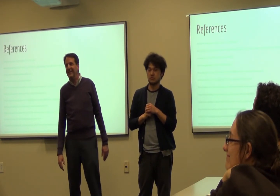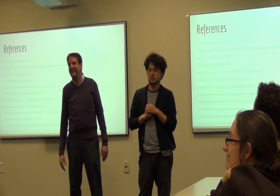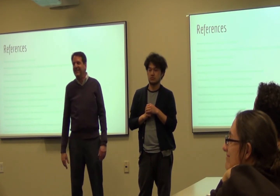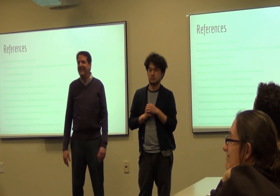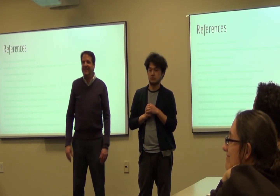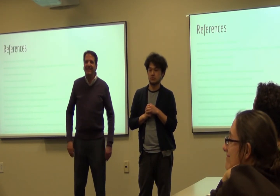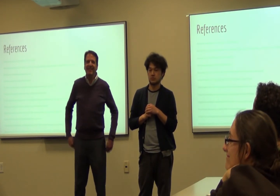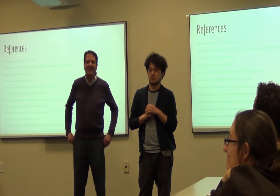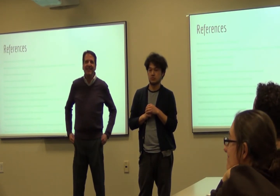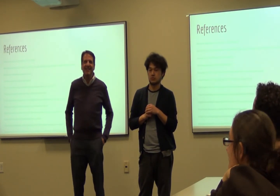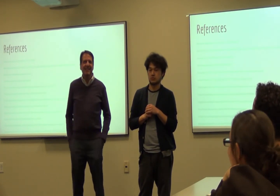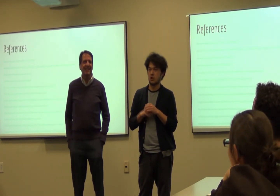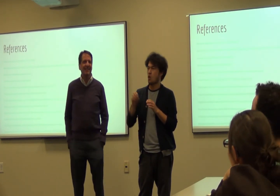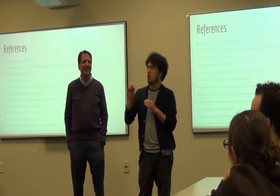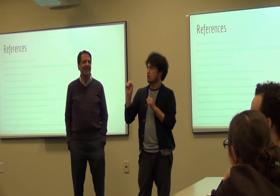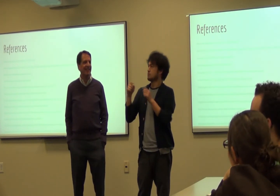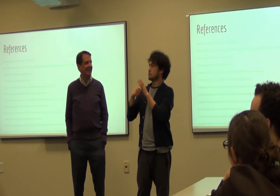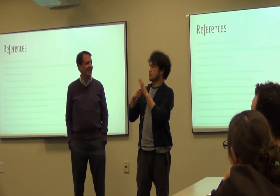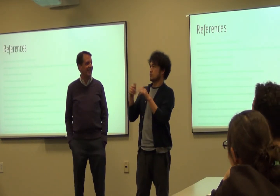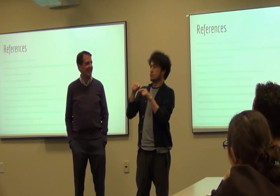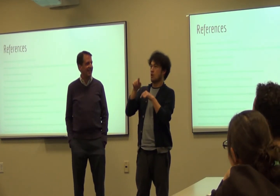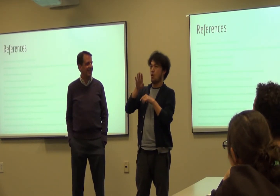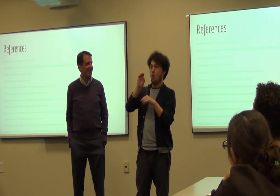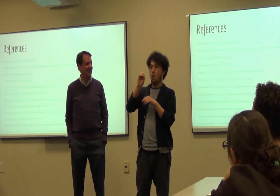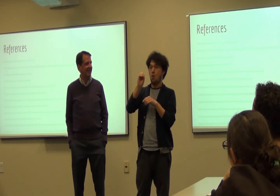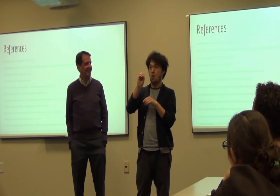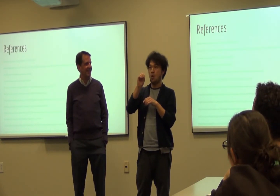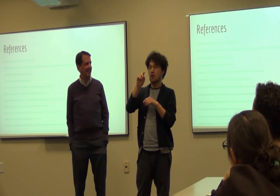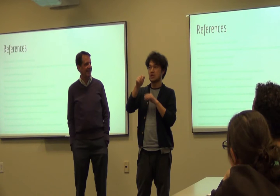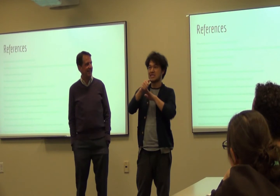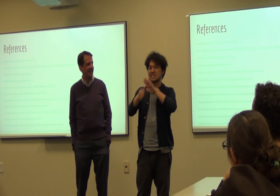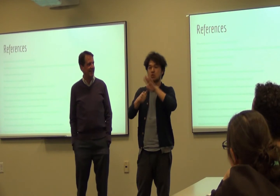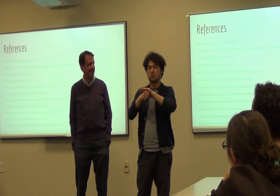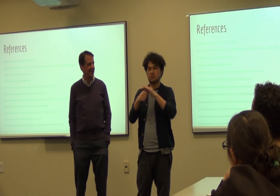same feeling, kind of. yeah, so,